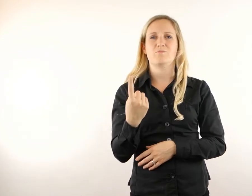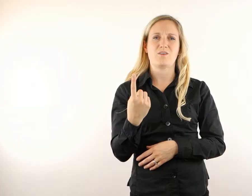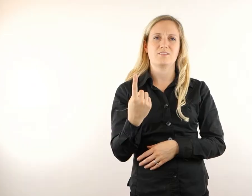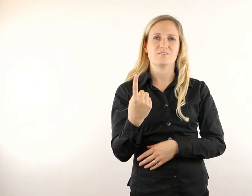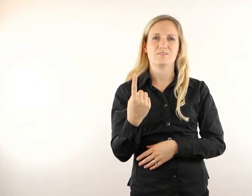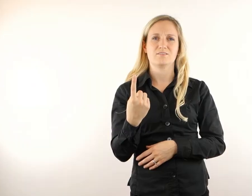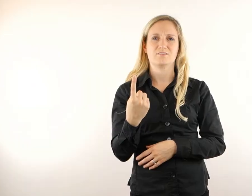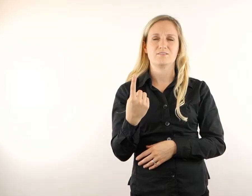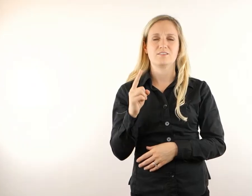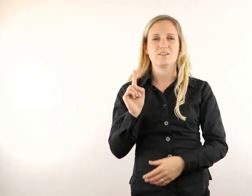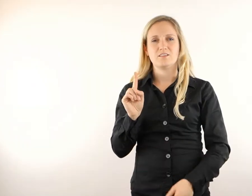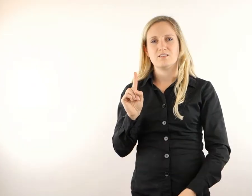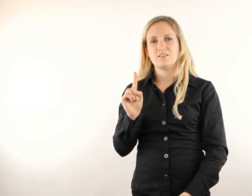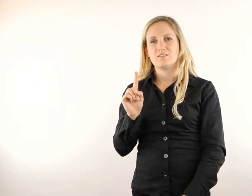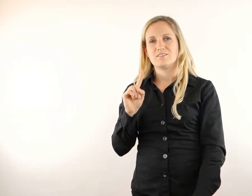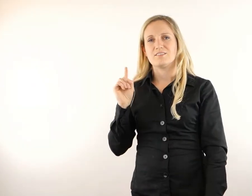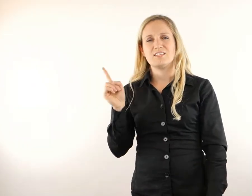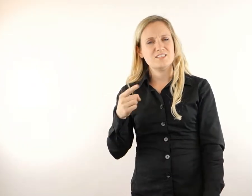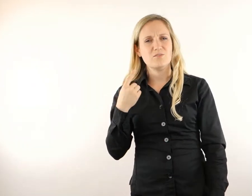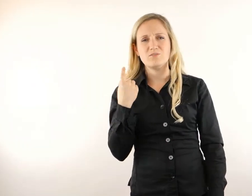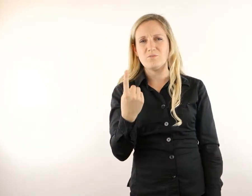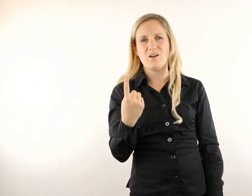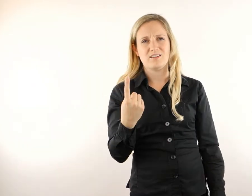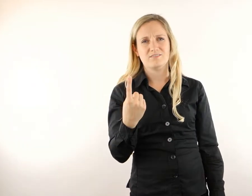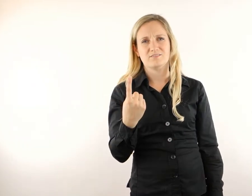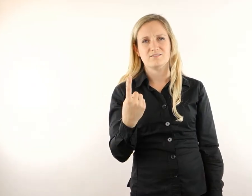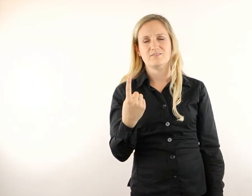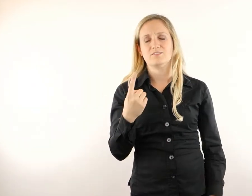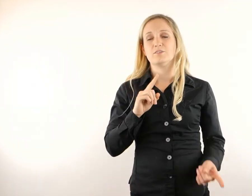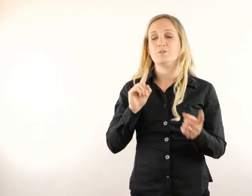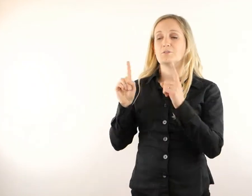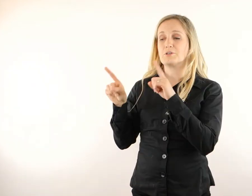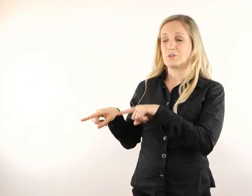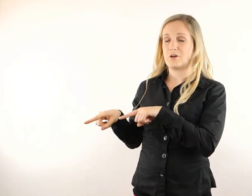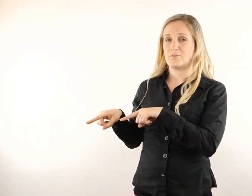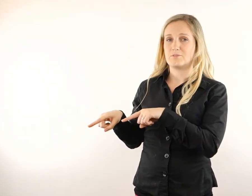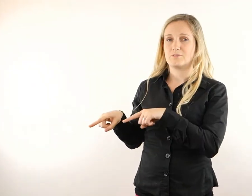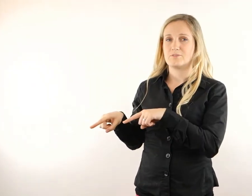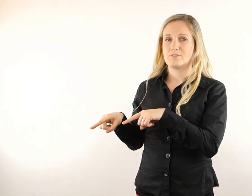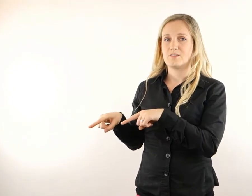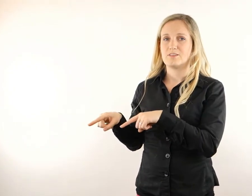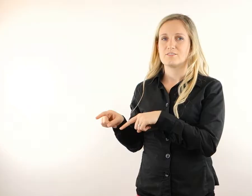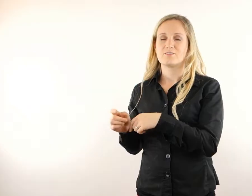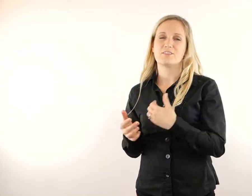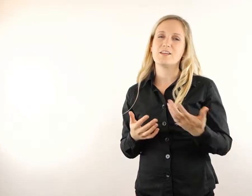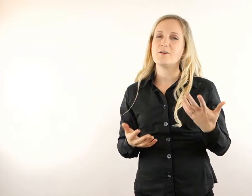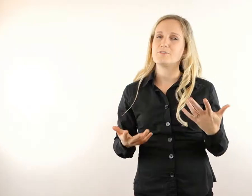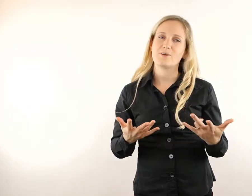one. He's the only one who could go. So you saying go twice